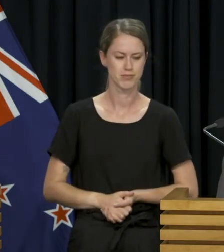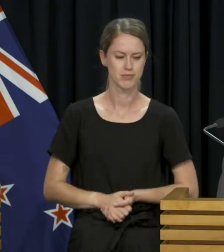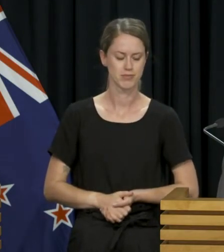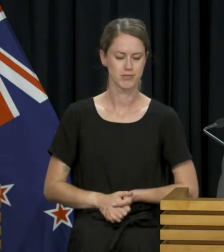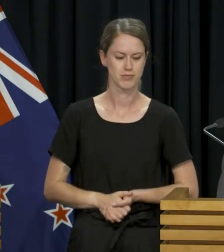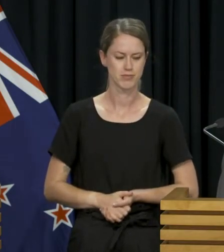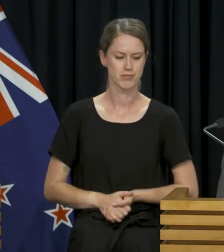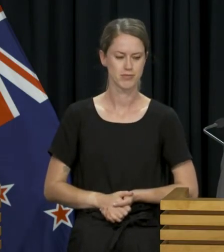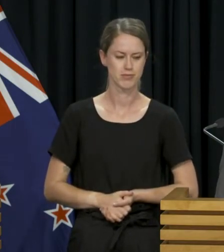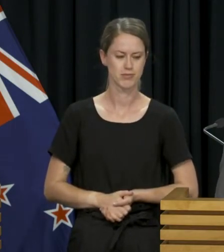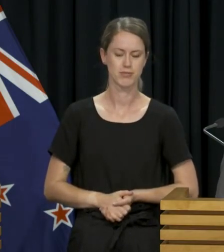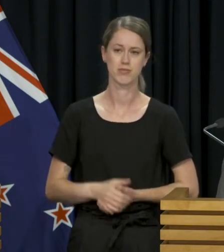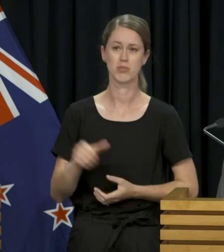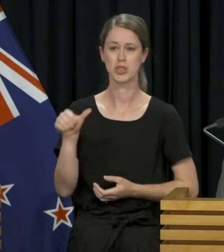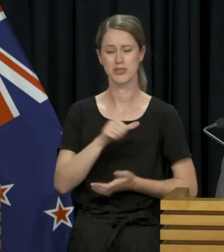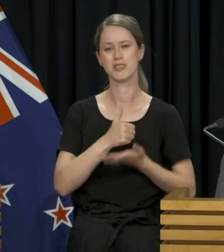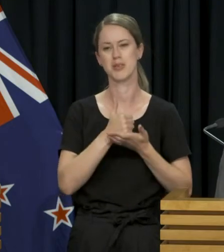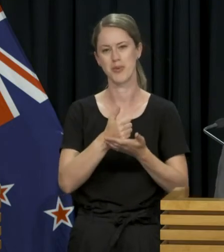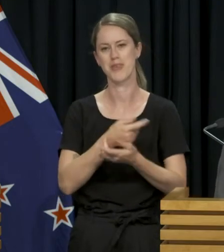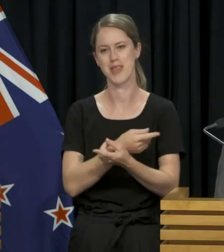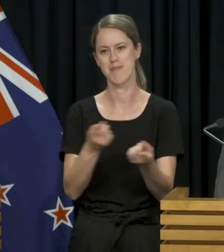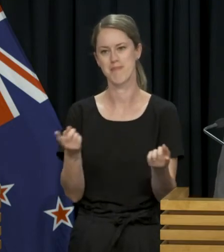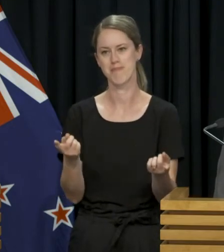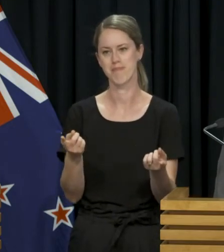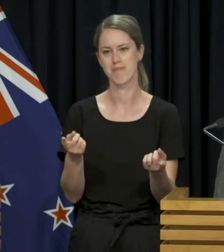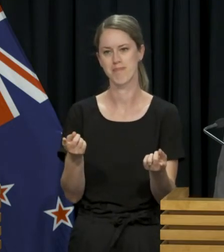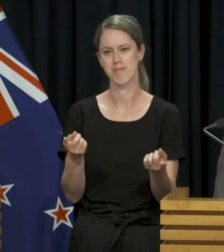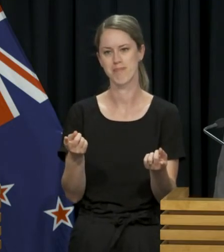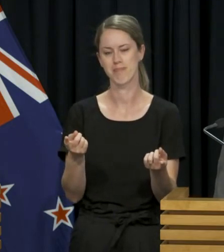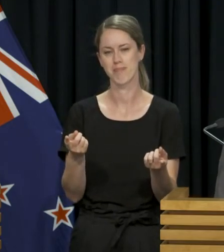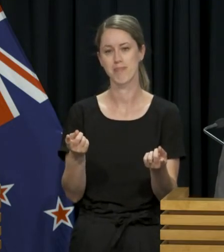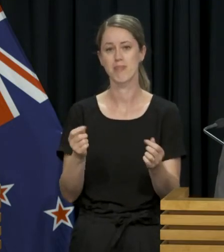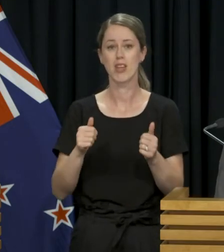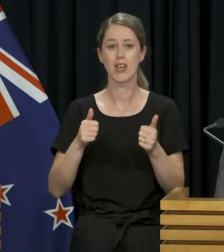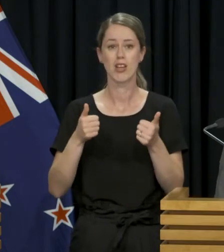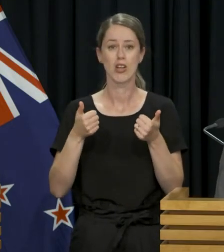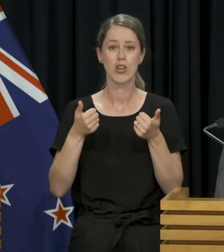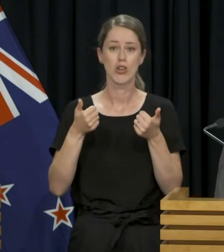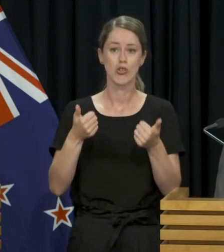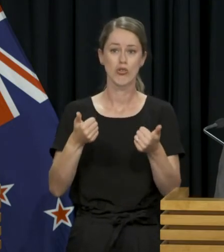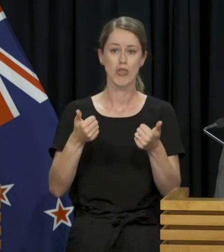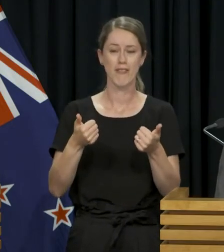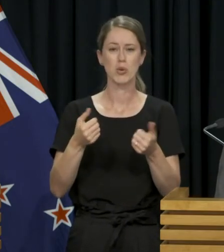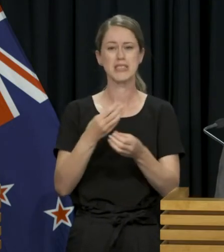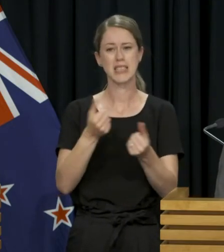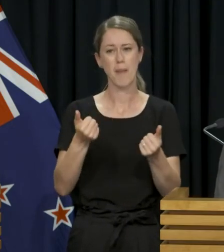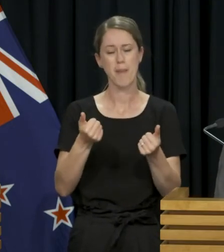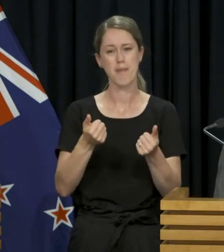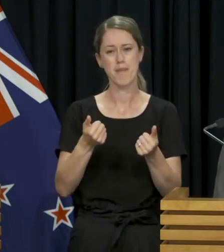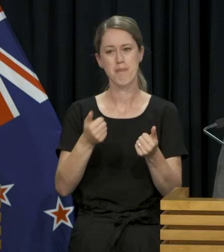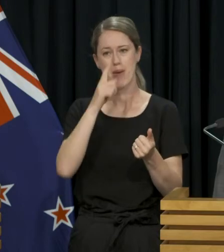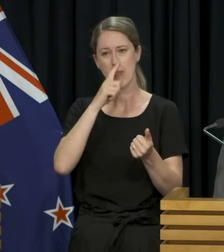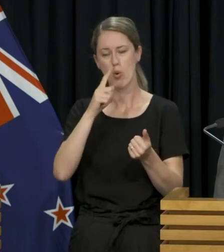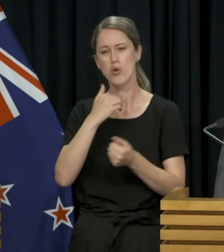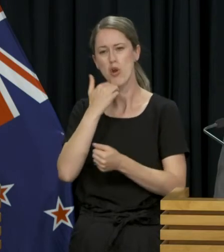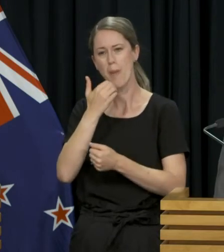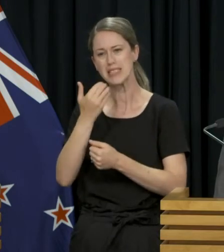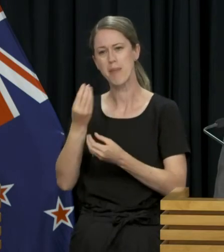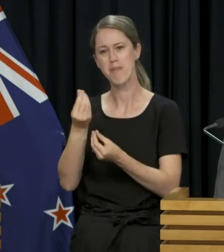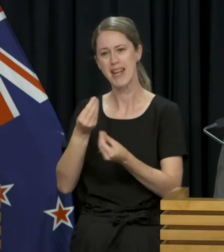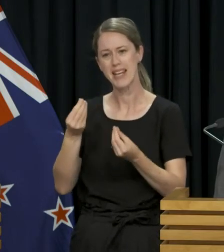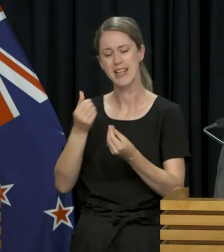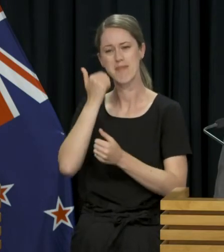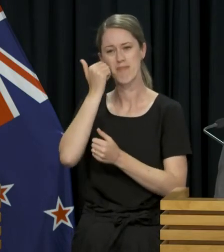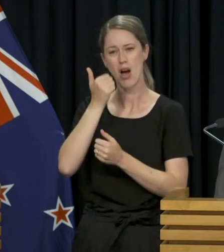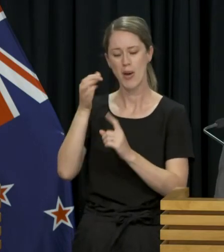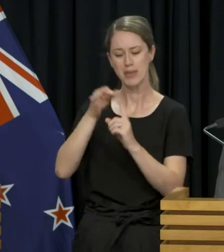should be doing something about that, and I think it particularly is great for our lower socioeconomic groups, more likely to be Māori